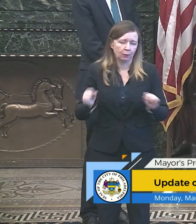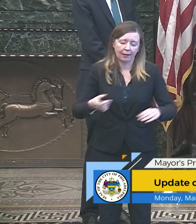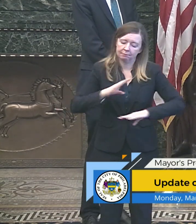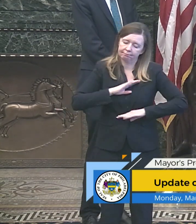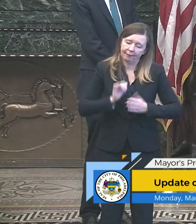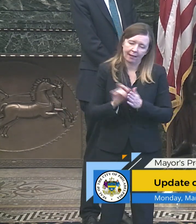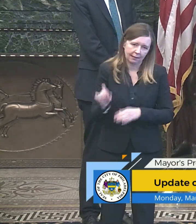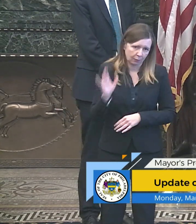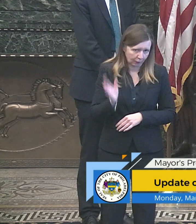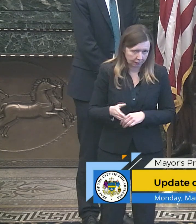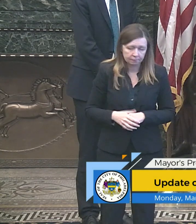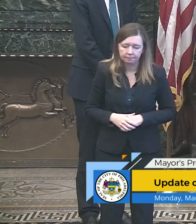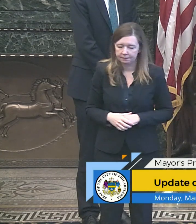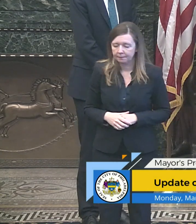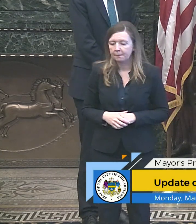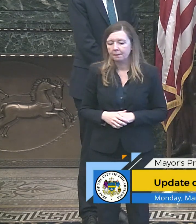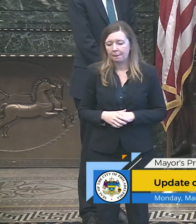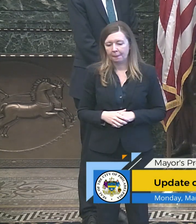need.